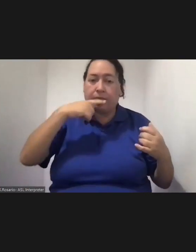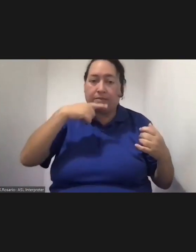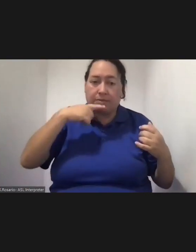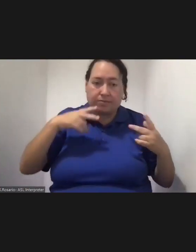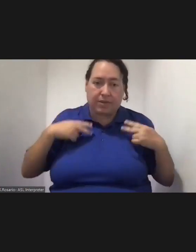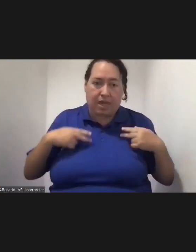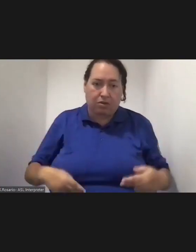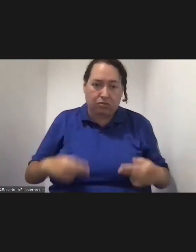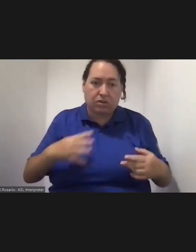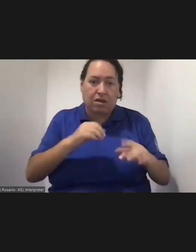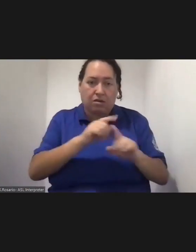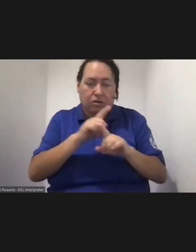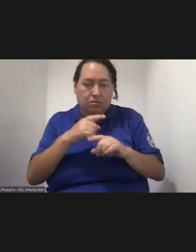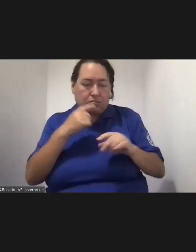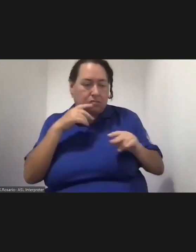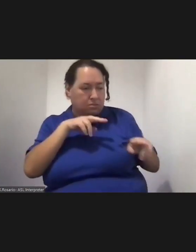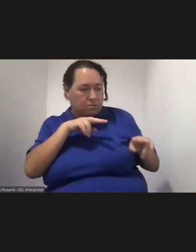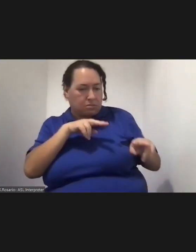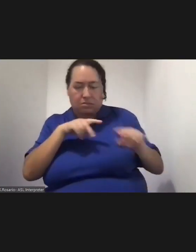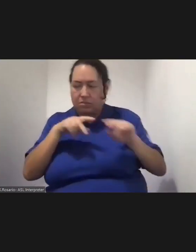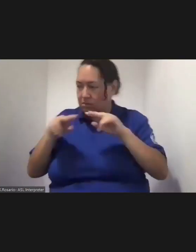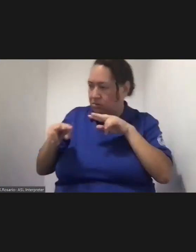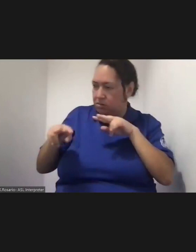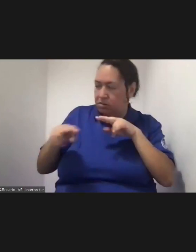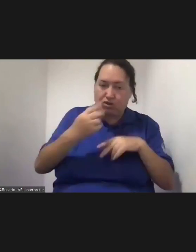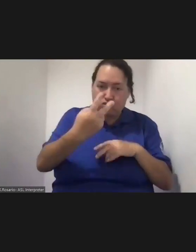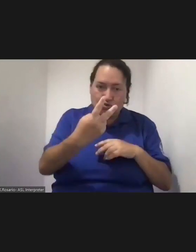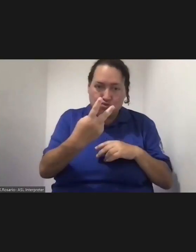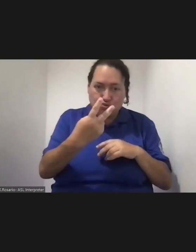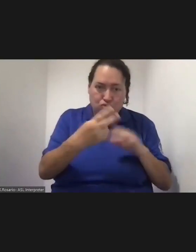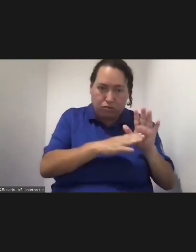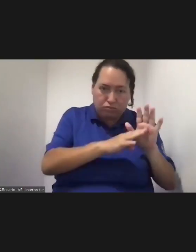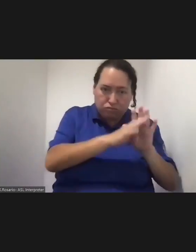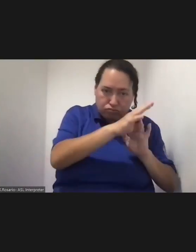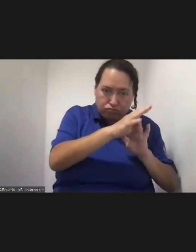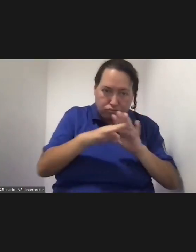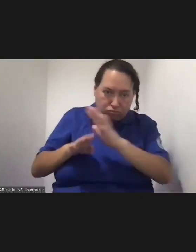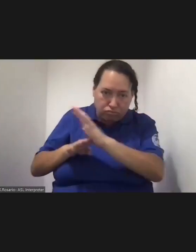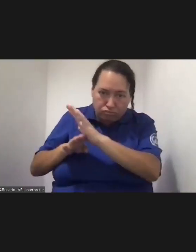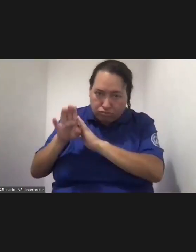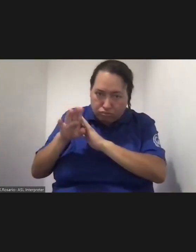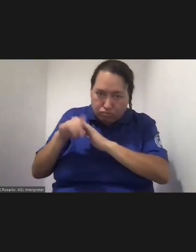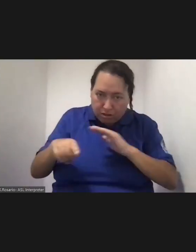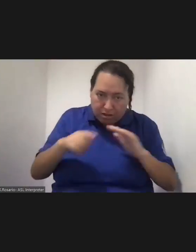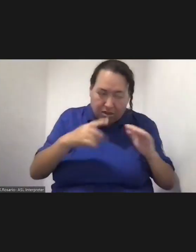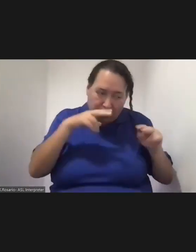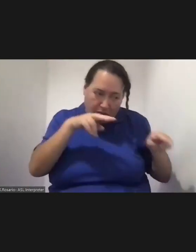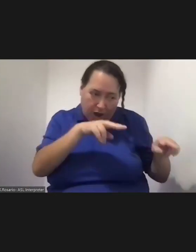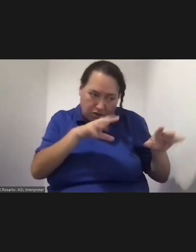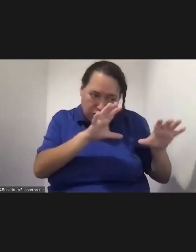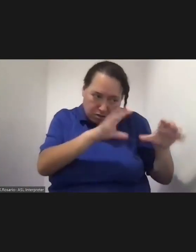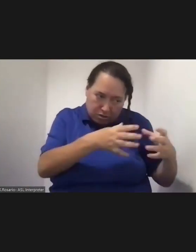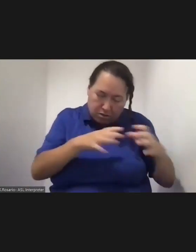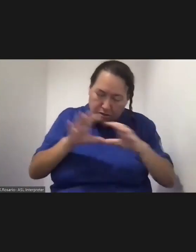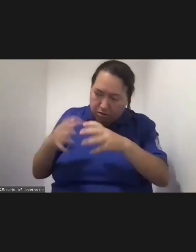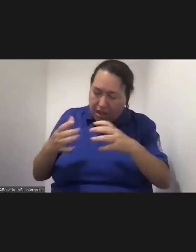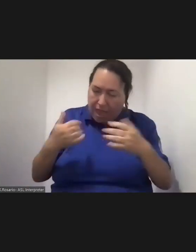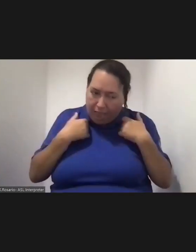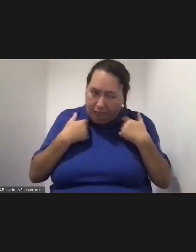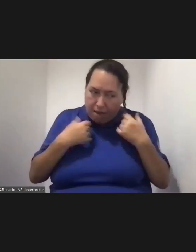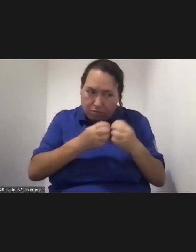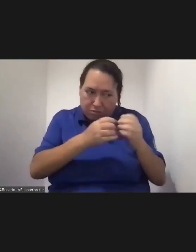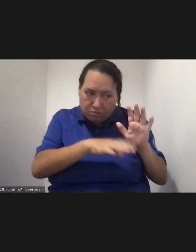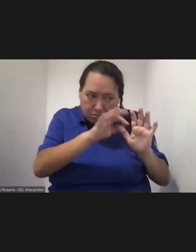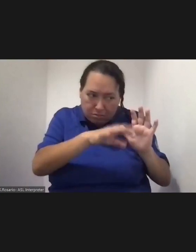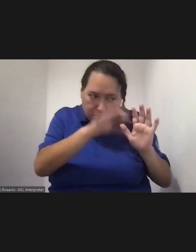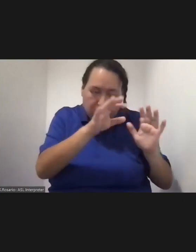to keep an eye on the development of these two clusters, to continue to investigate and contact trace for additional contacts that